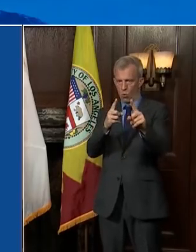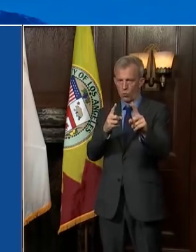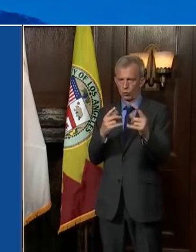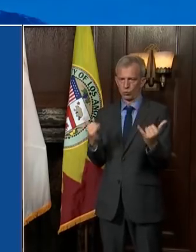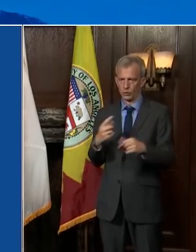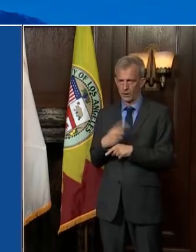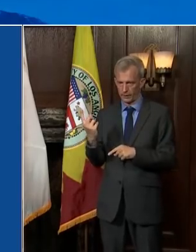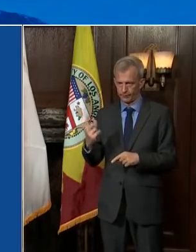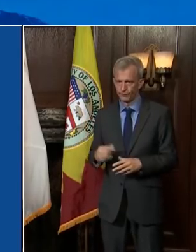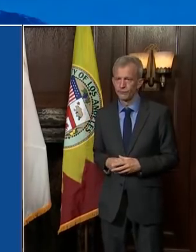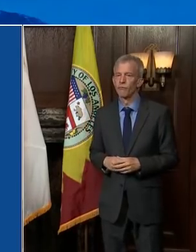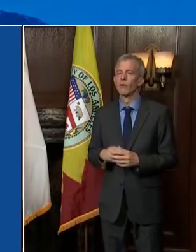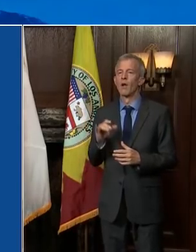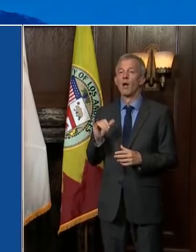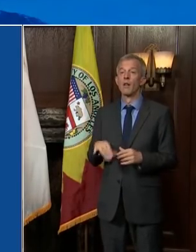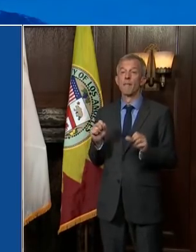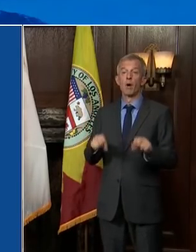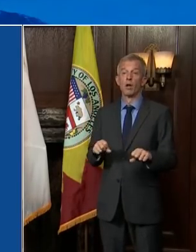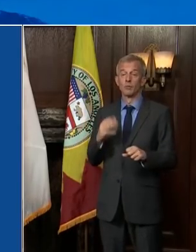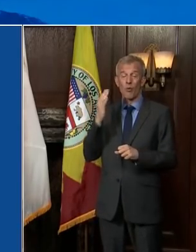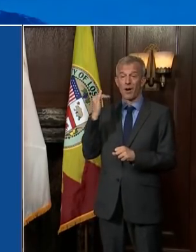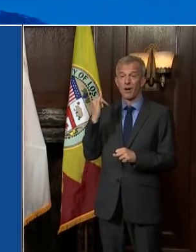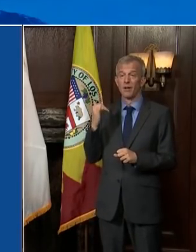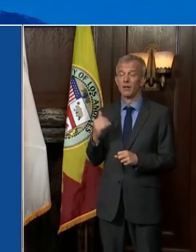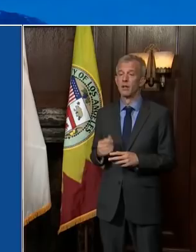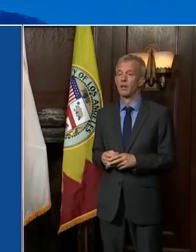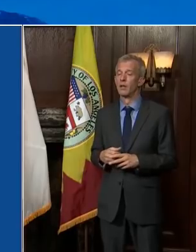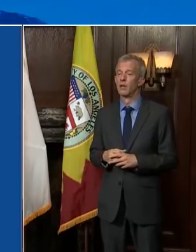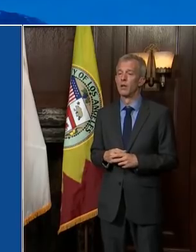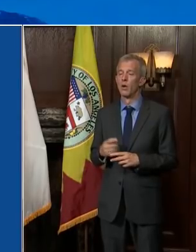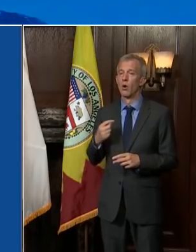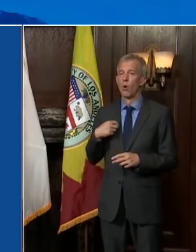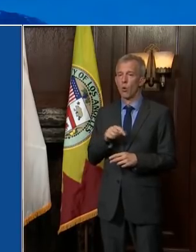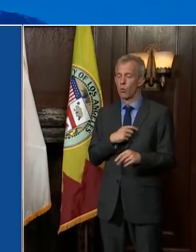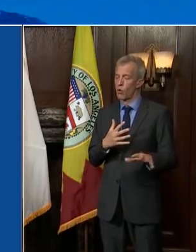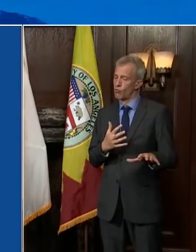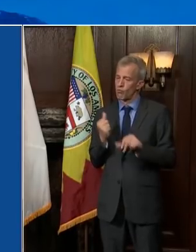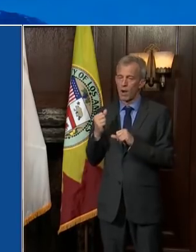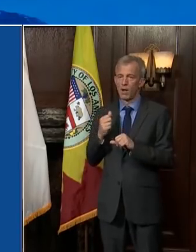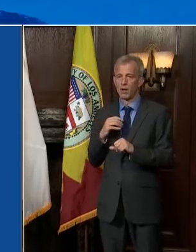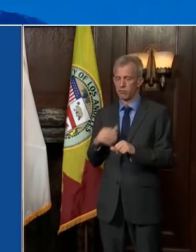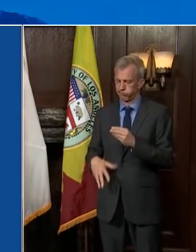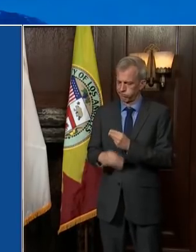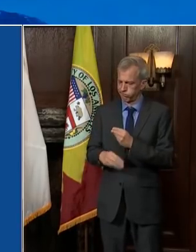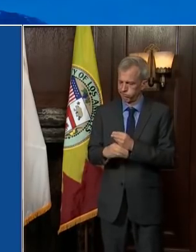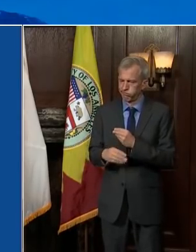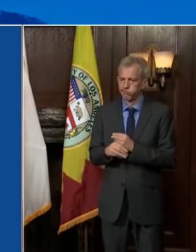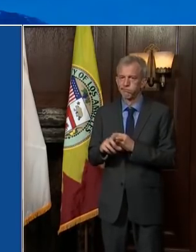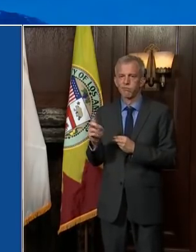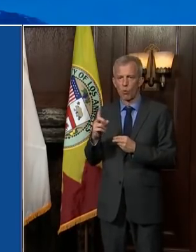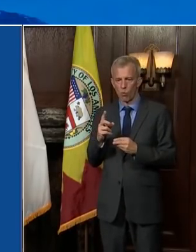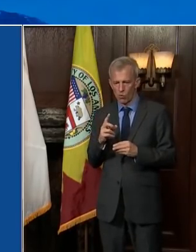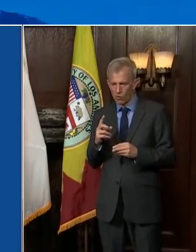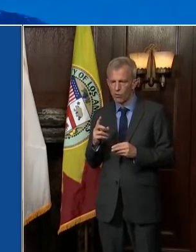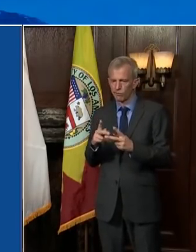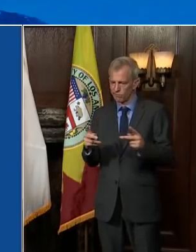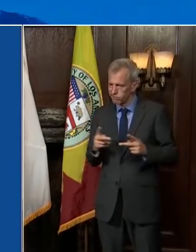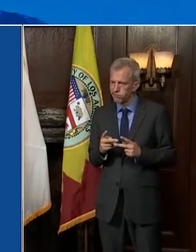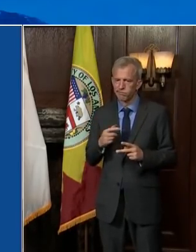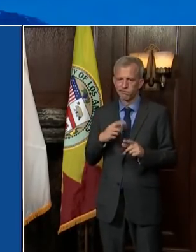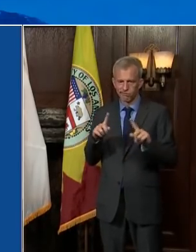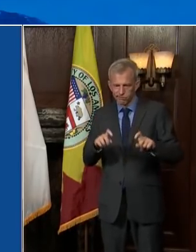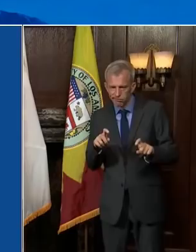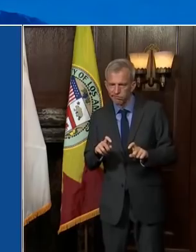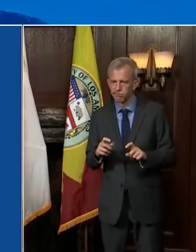today. And that's possible because, as I mentioned, we're rapidly adding testing locations. Your county, the city of LA,